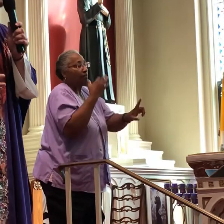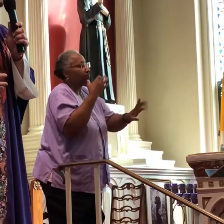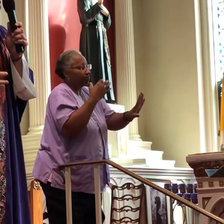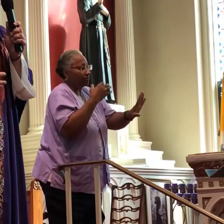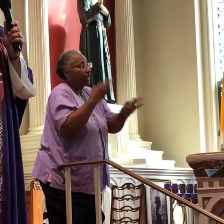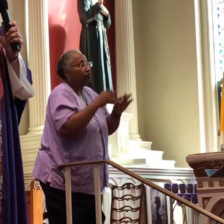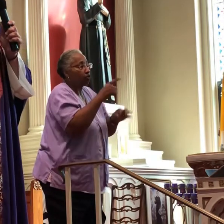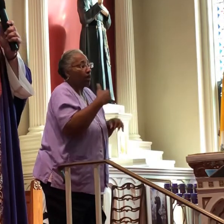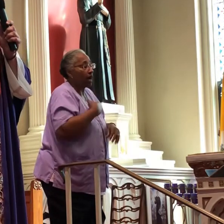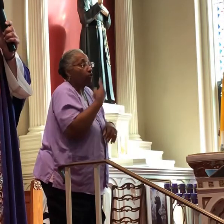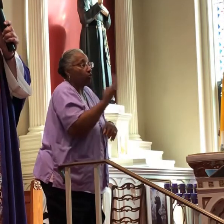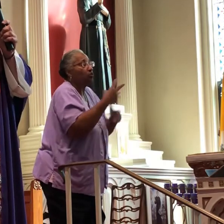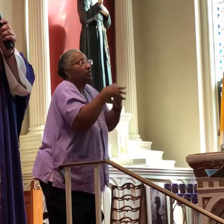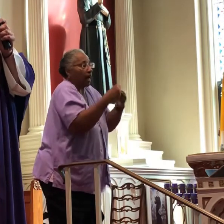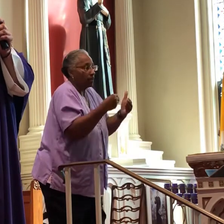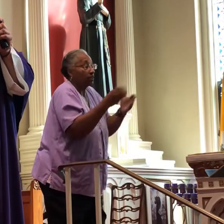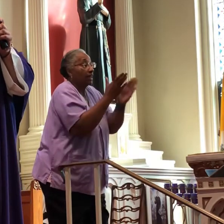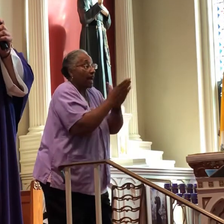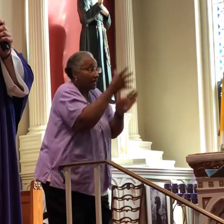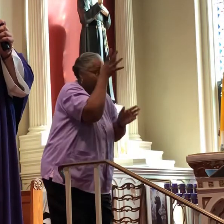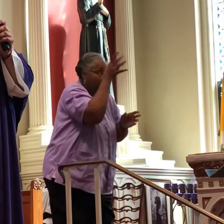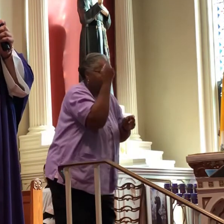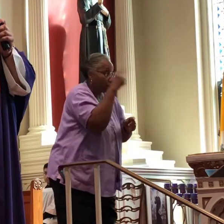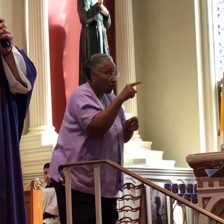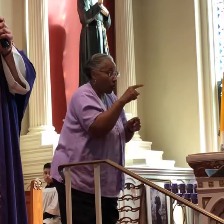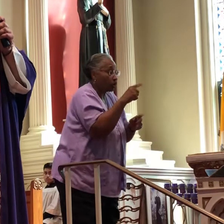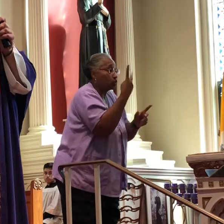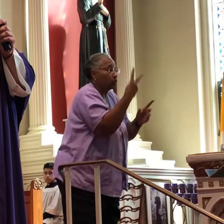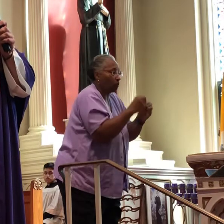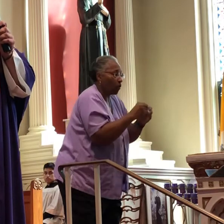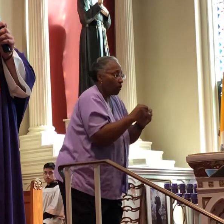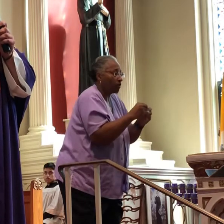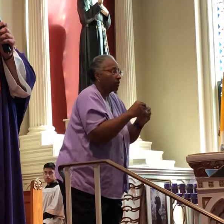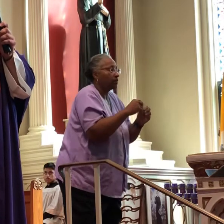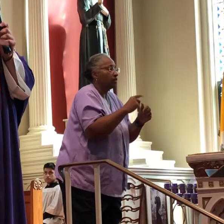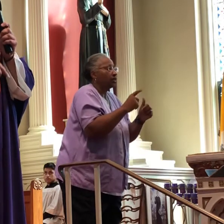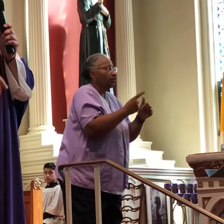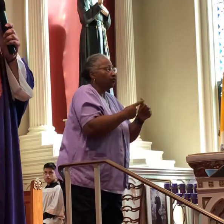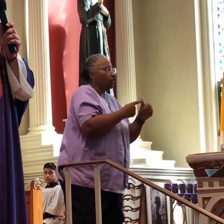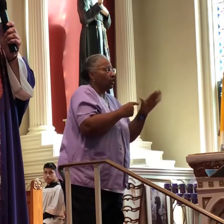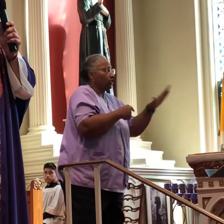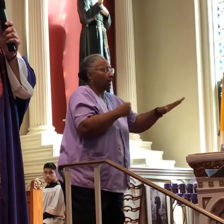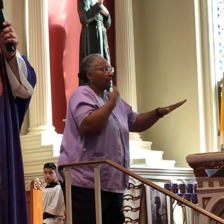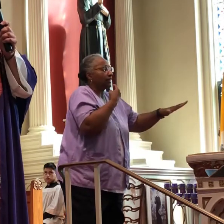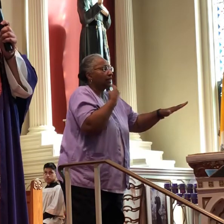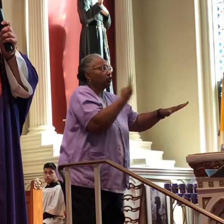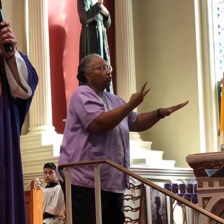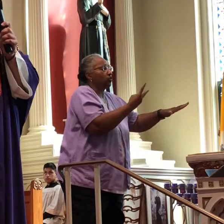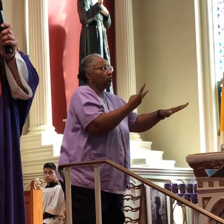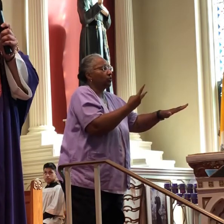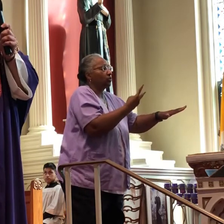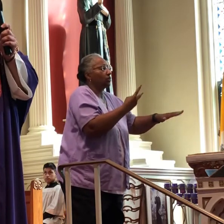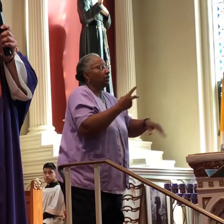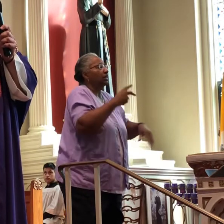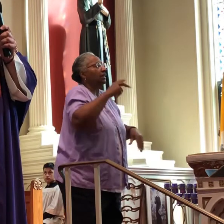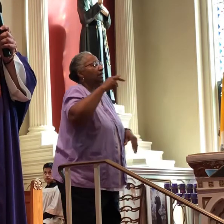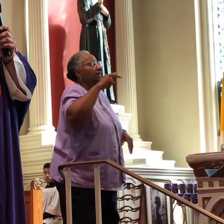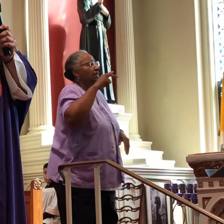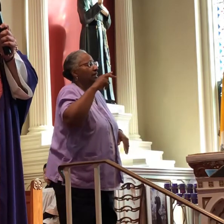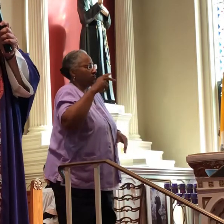dollars do you have? And the first kid said, two. And that other kid said, you don't know your